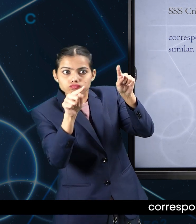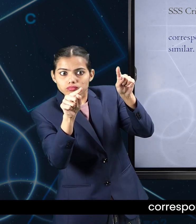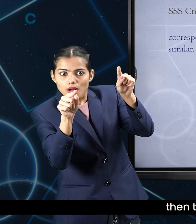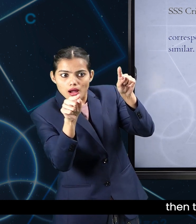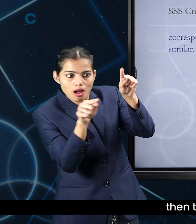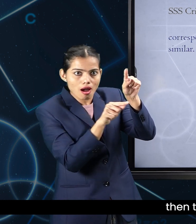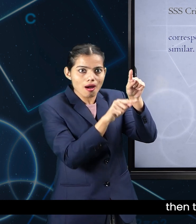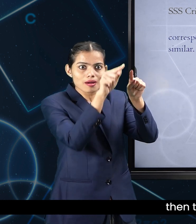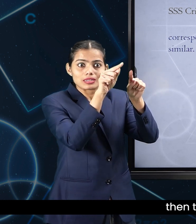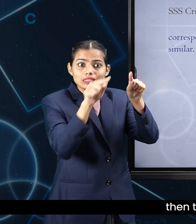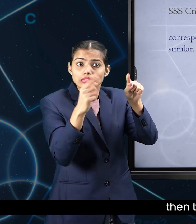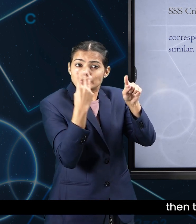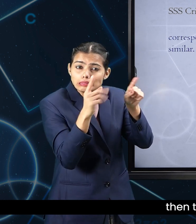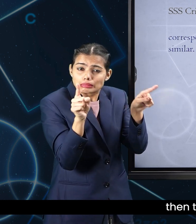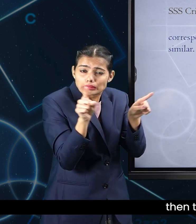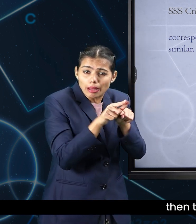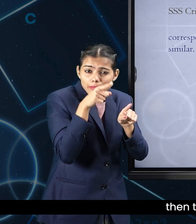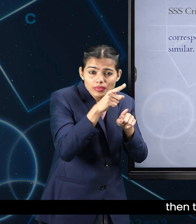then the two triangles are similar.